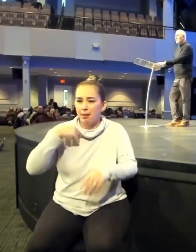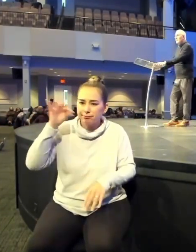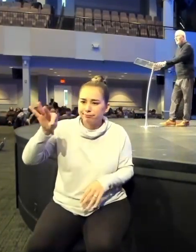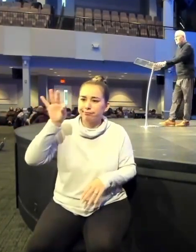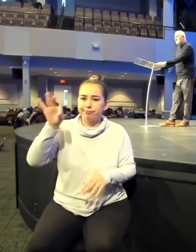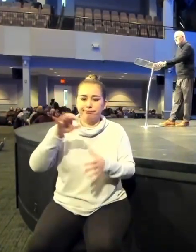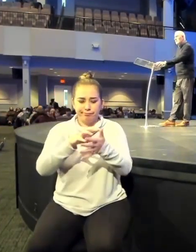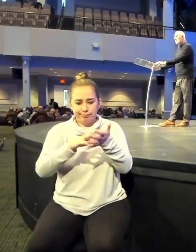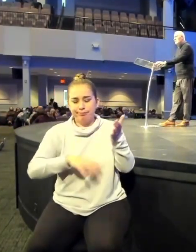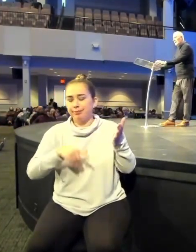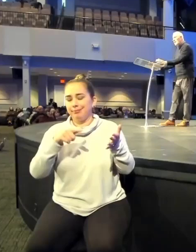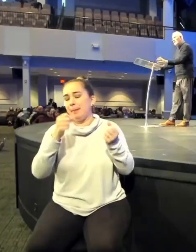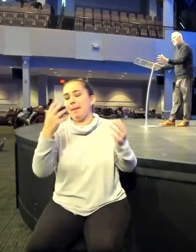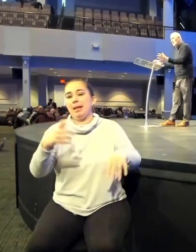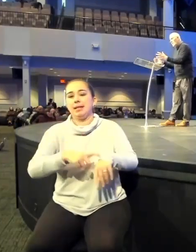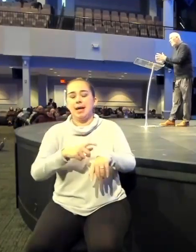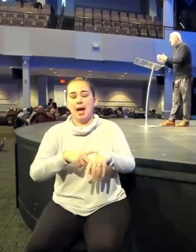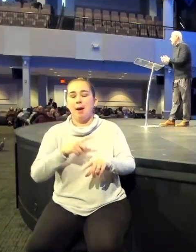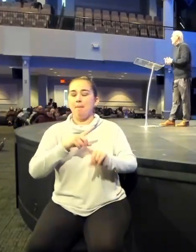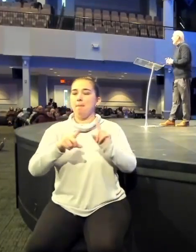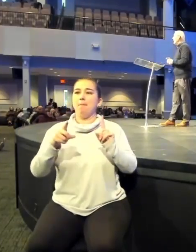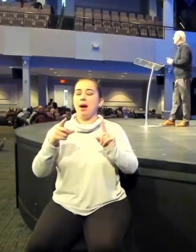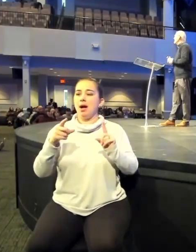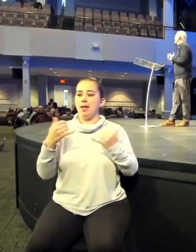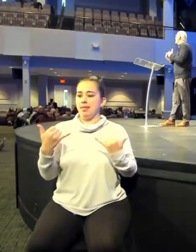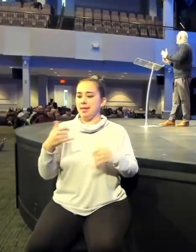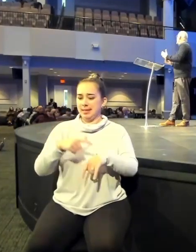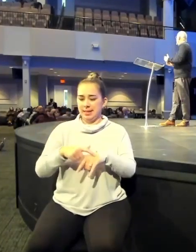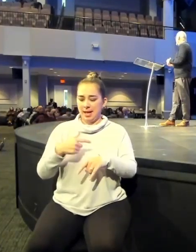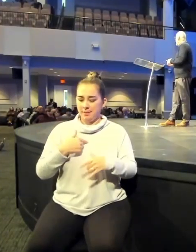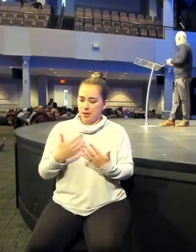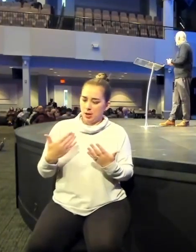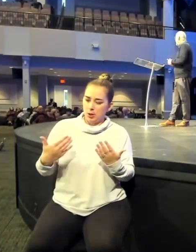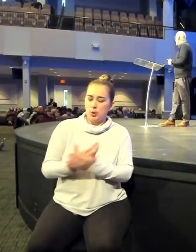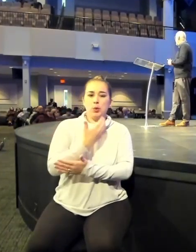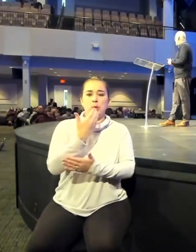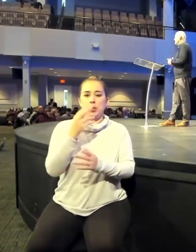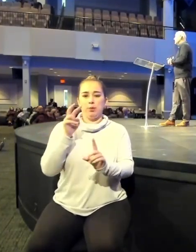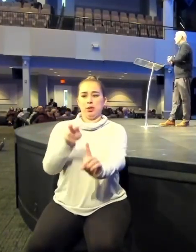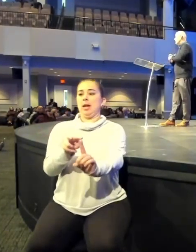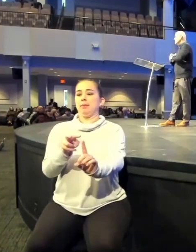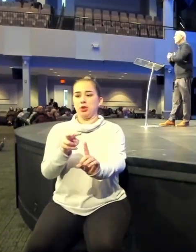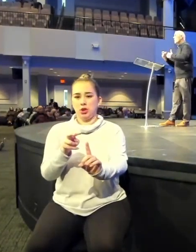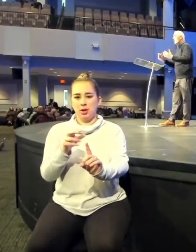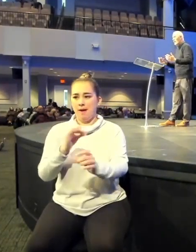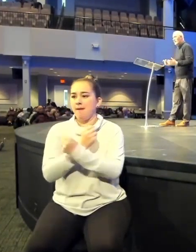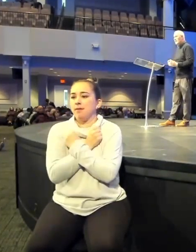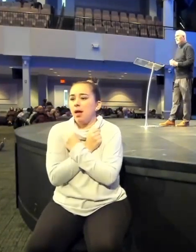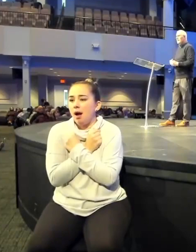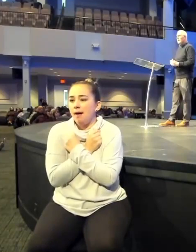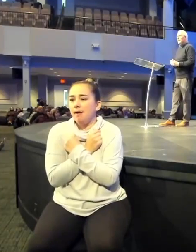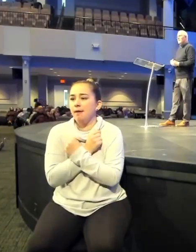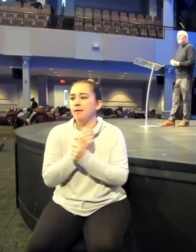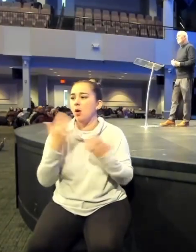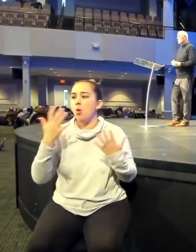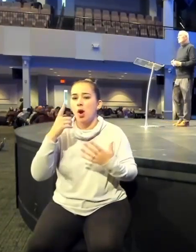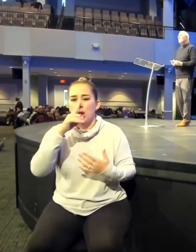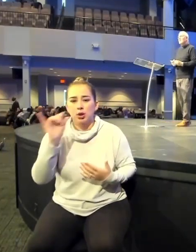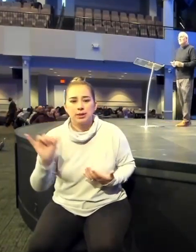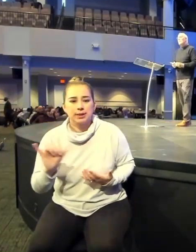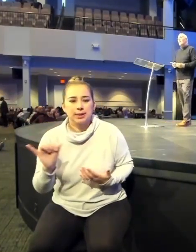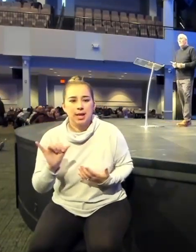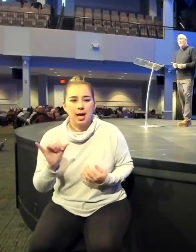but I was really taken in a new way by the instructions of what love is. What does it look like?